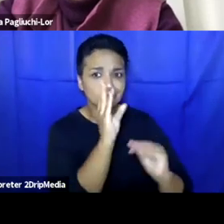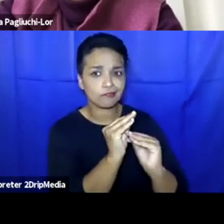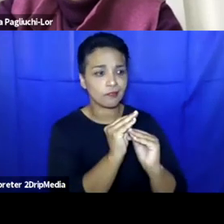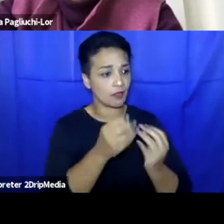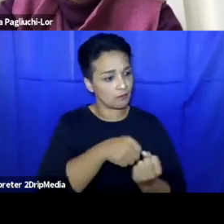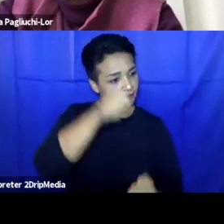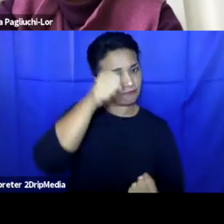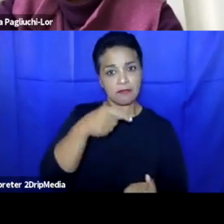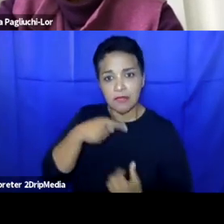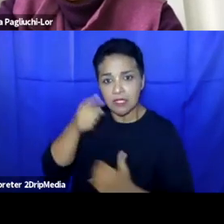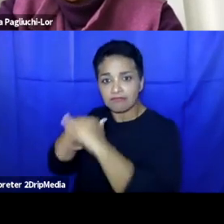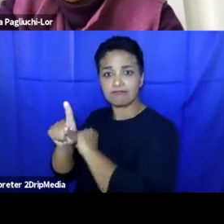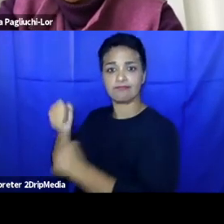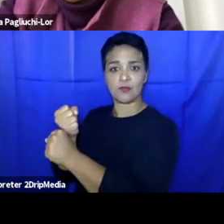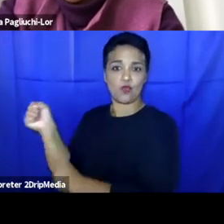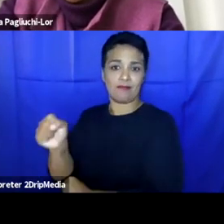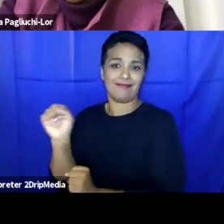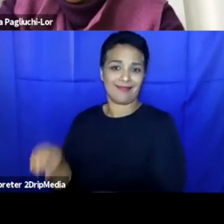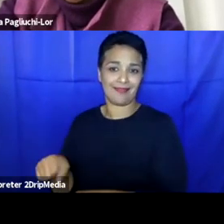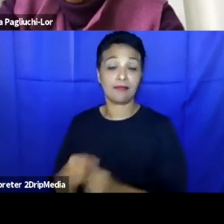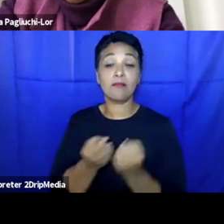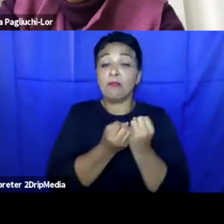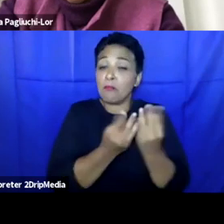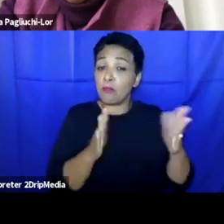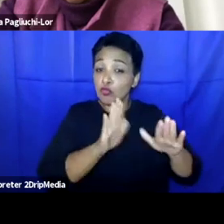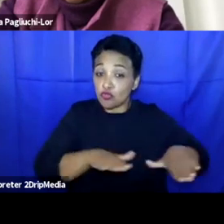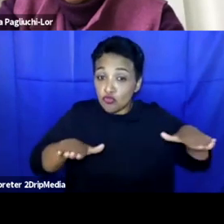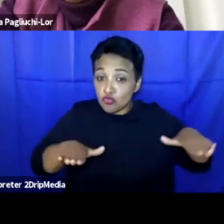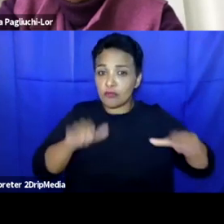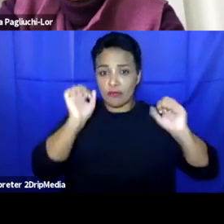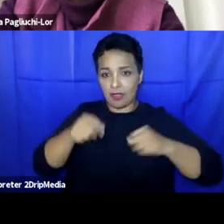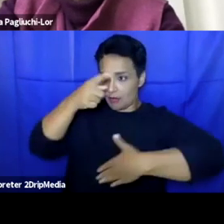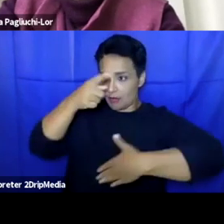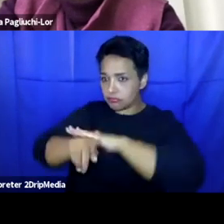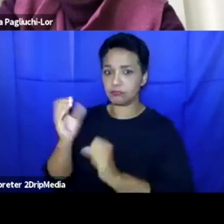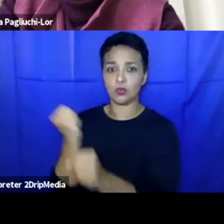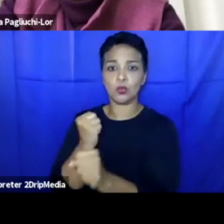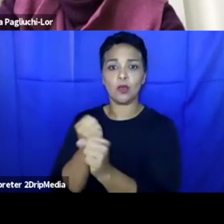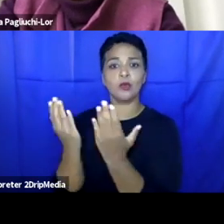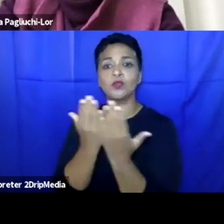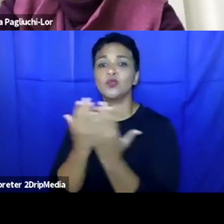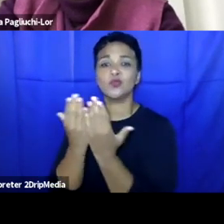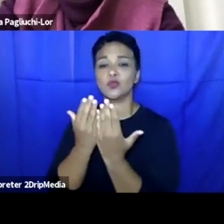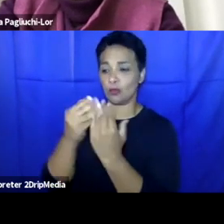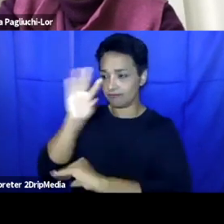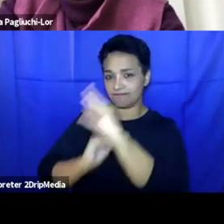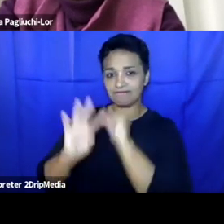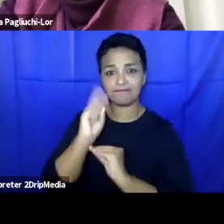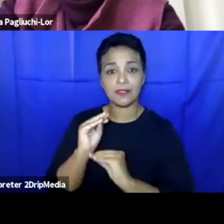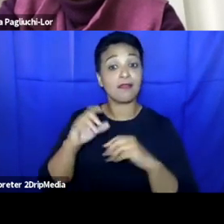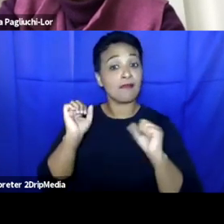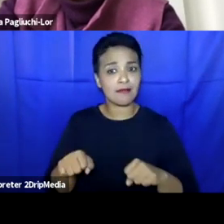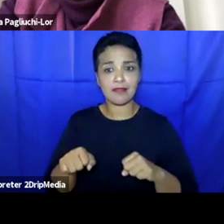having many, children going to school, and people who have never gone maybe can do an ALP learning,